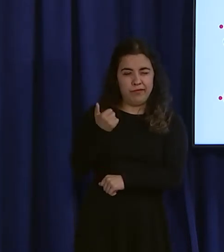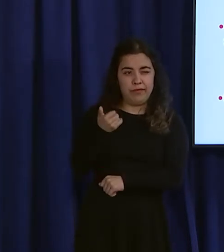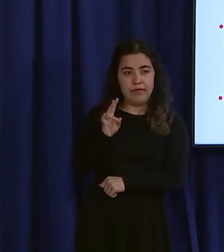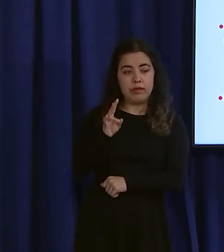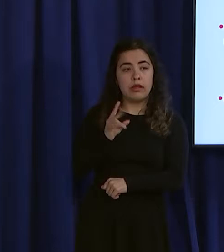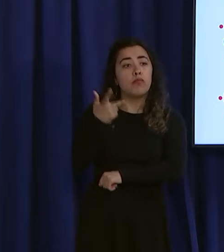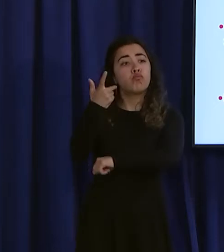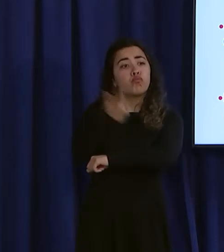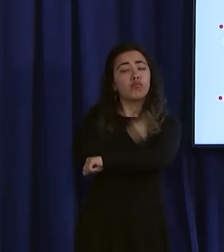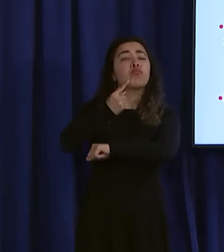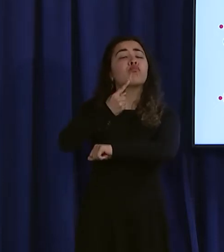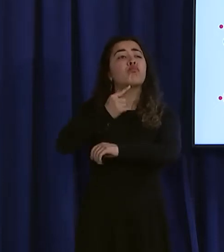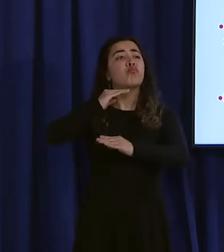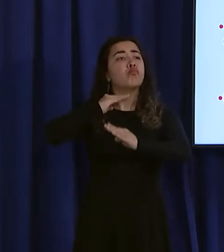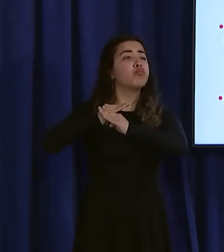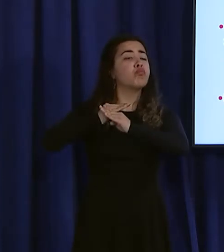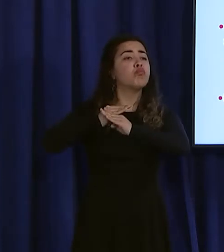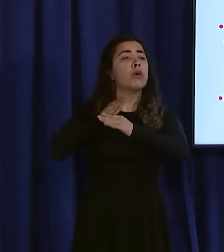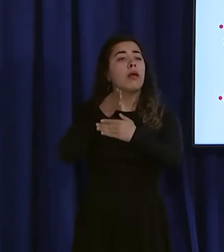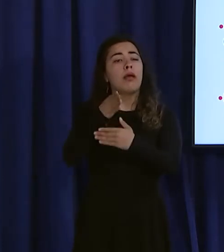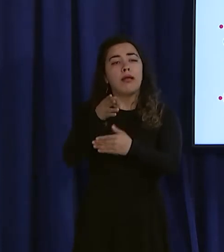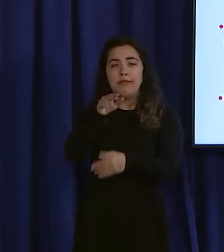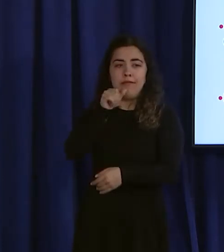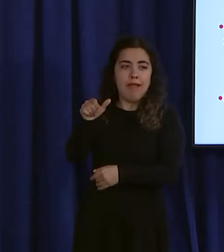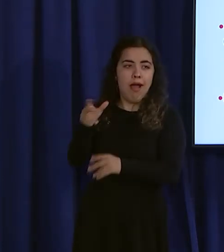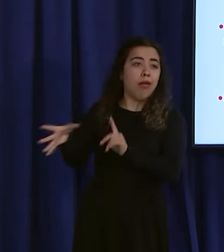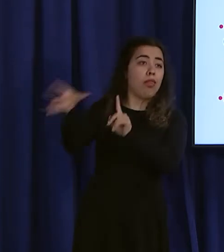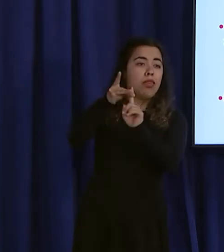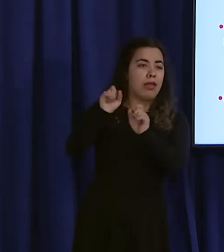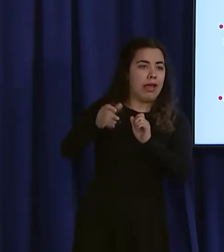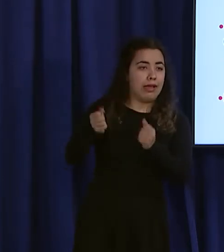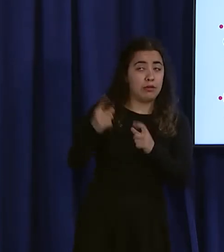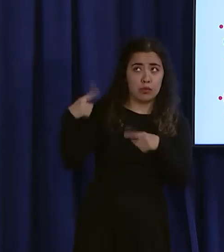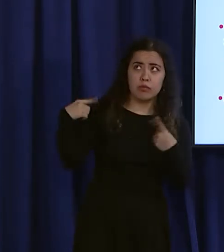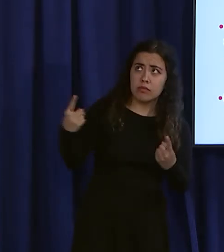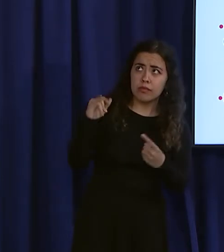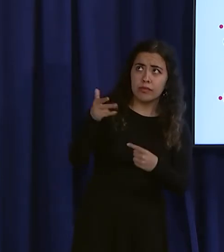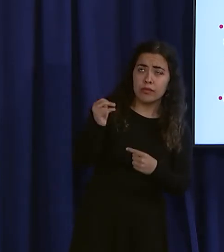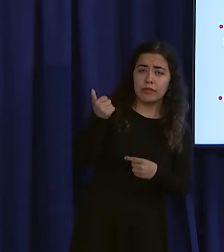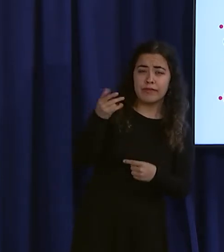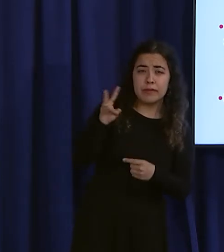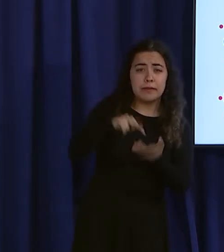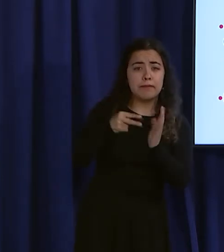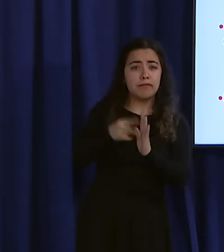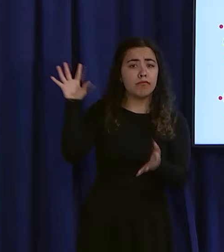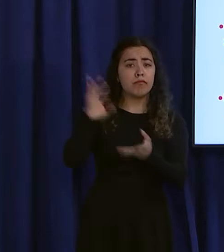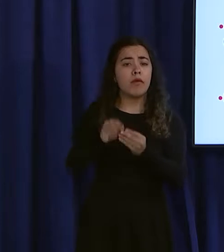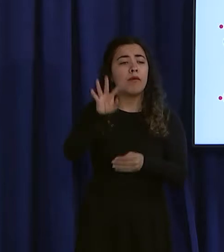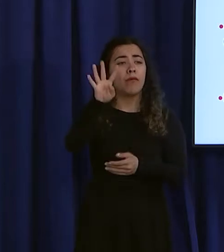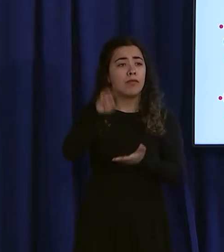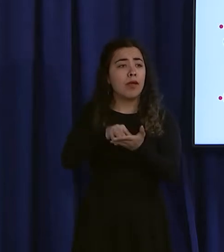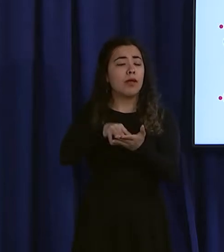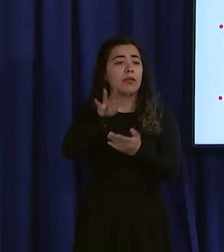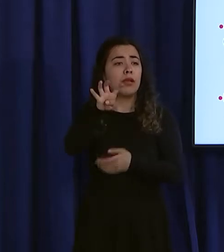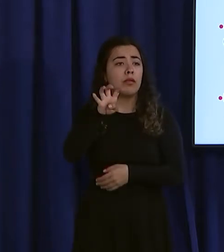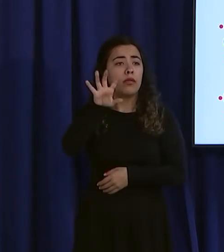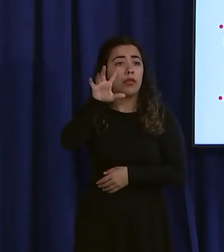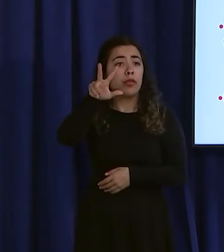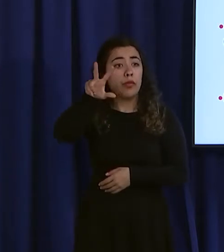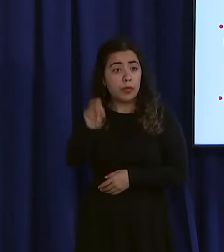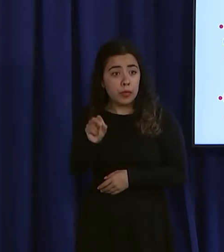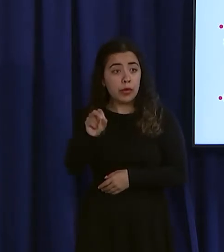vaccinated against the disease. So since January 17, we've had 4,830